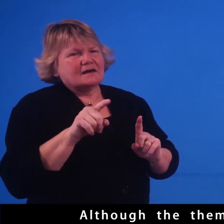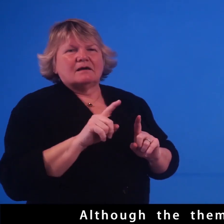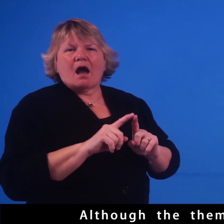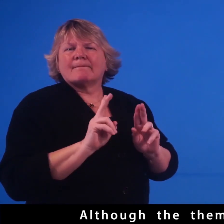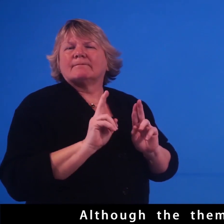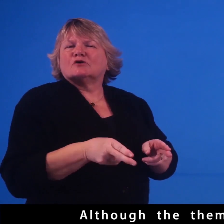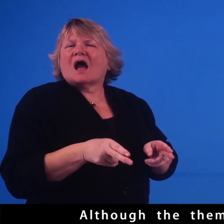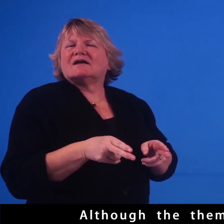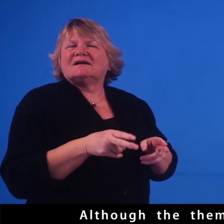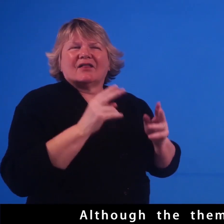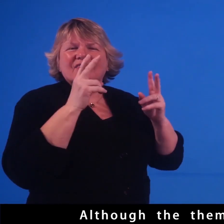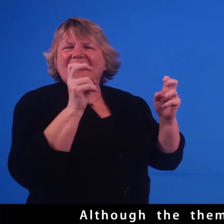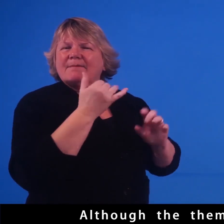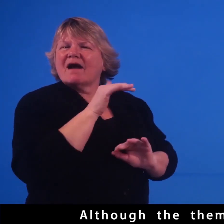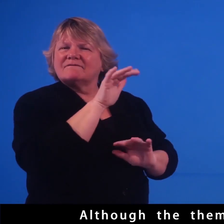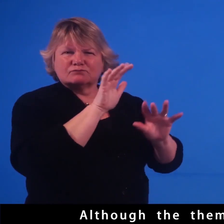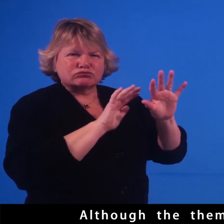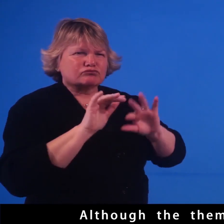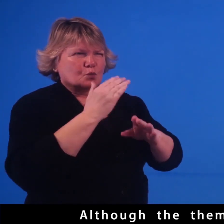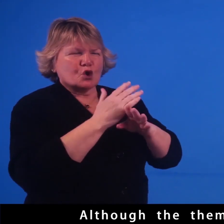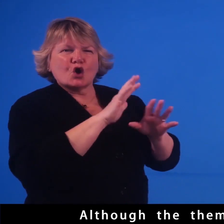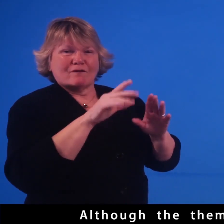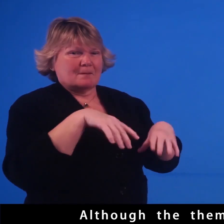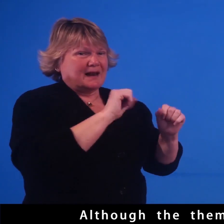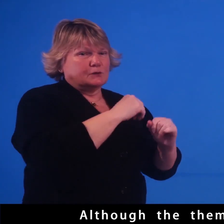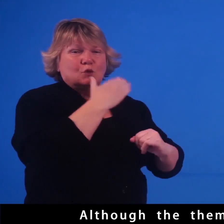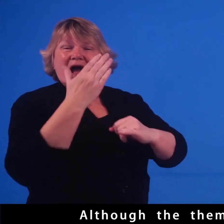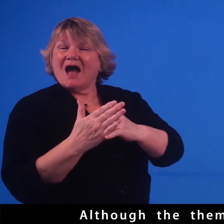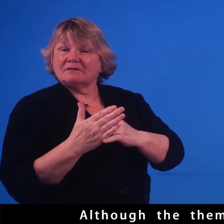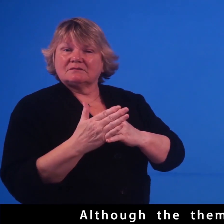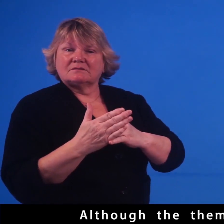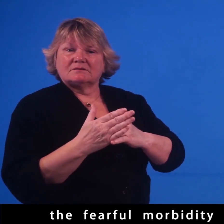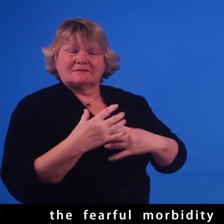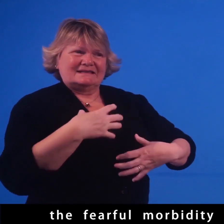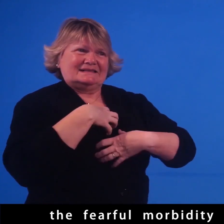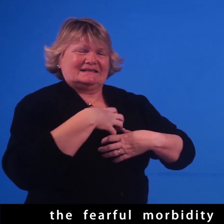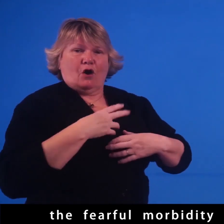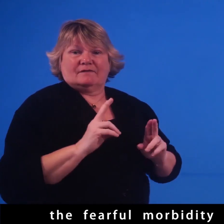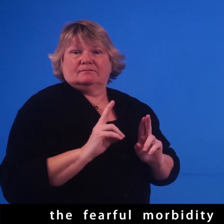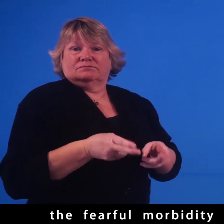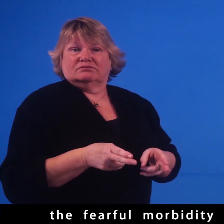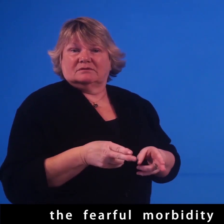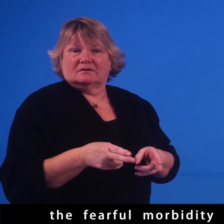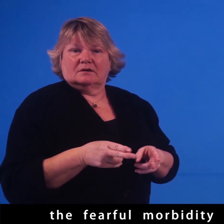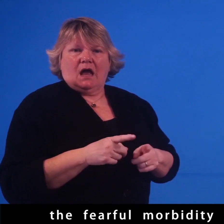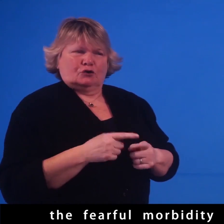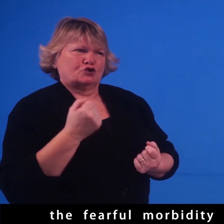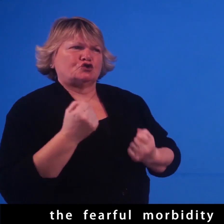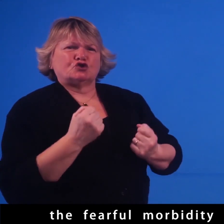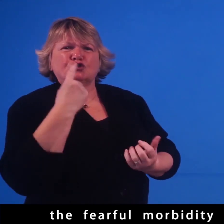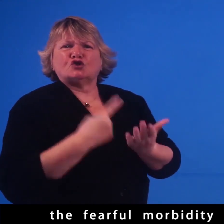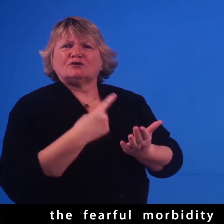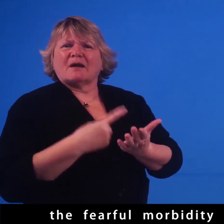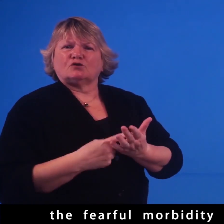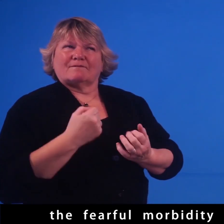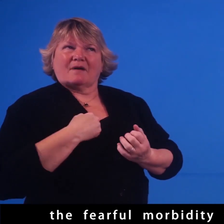mortality runs through his work from beginning to end, the fearful morbidity and judgmental visions of his